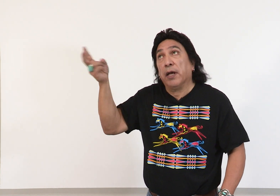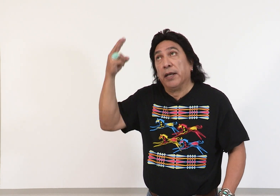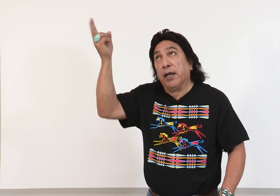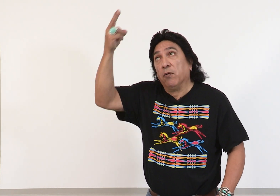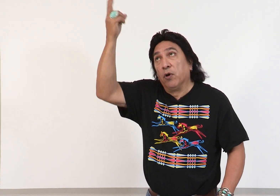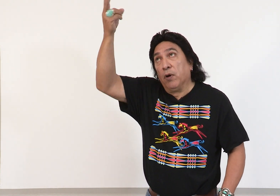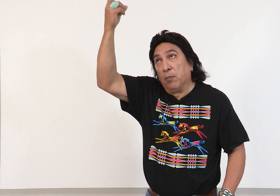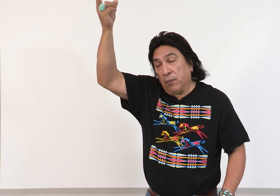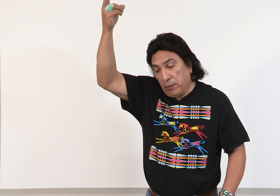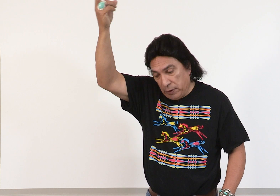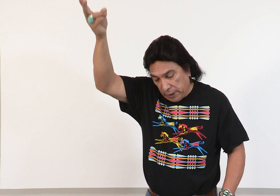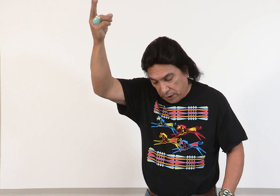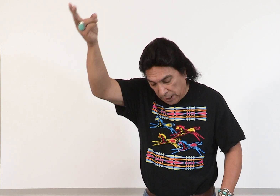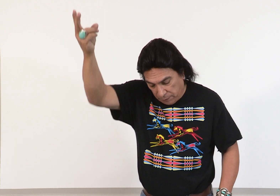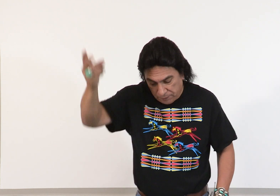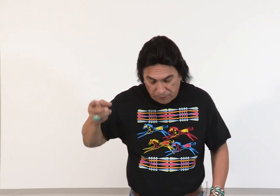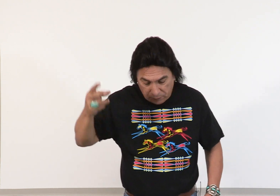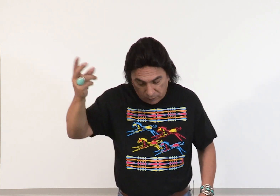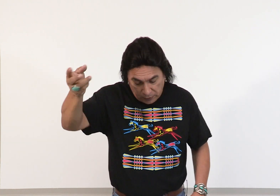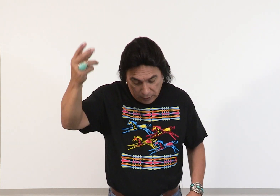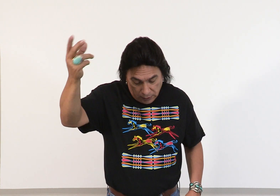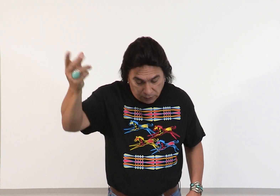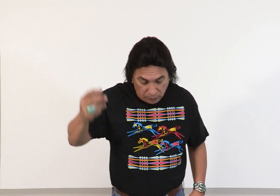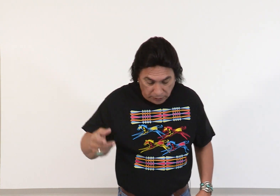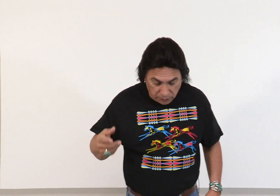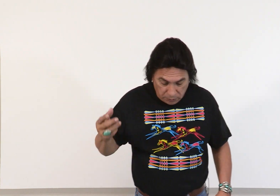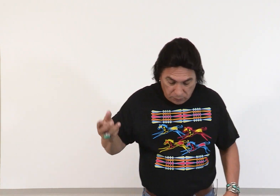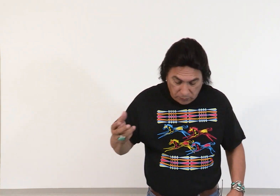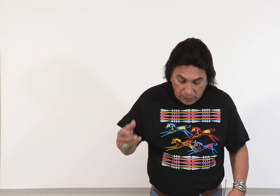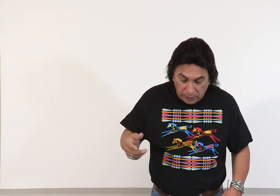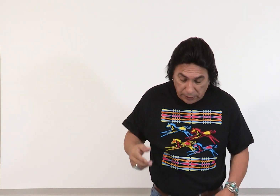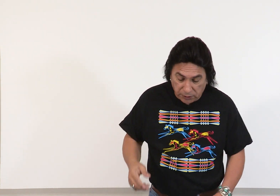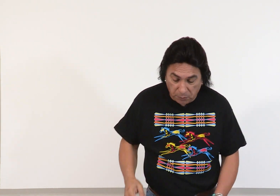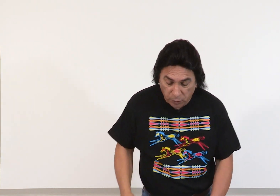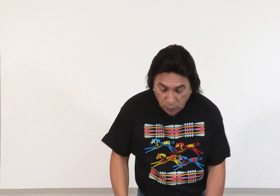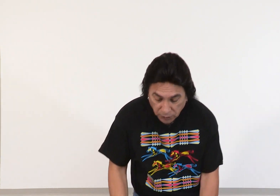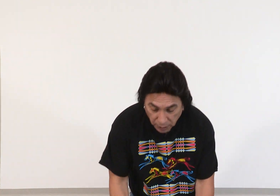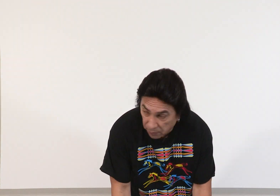and that will go up like that. So that's some